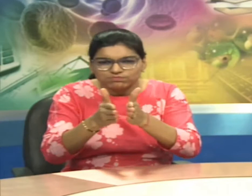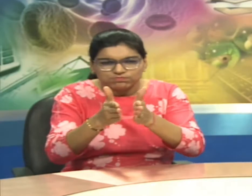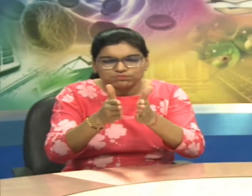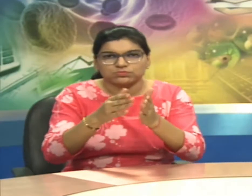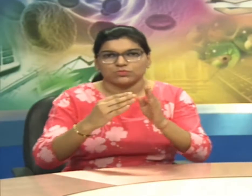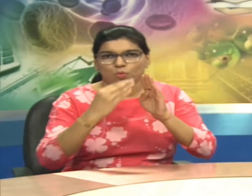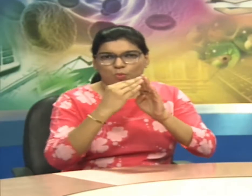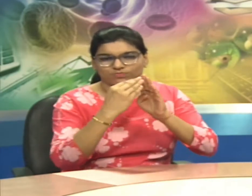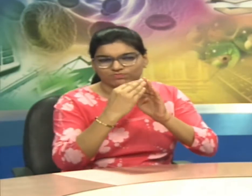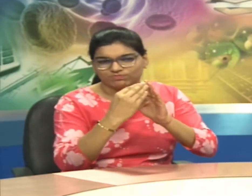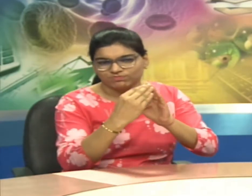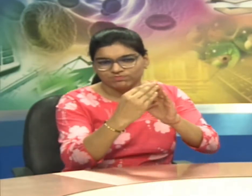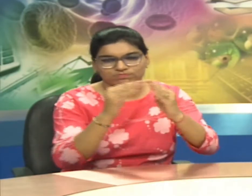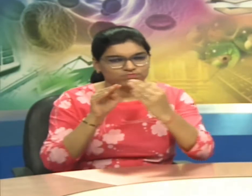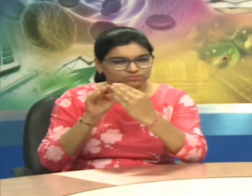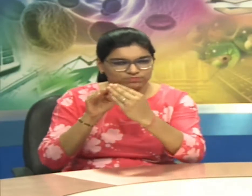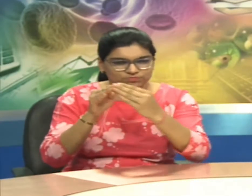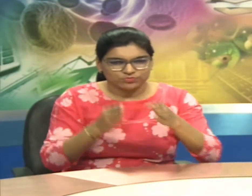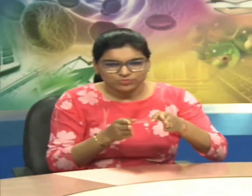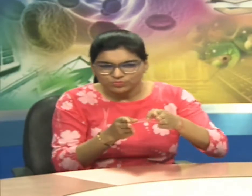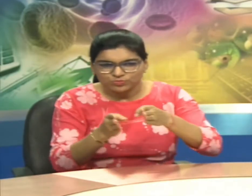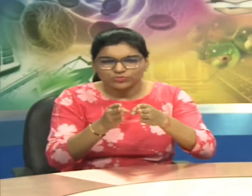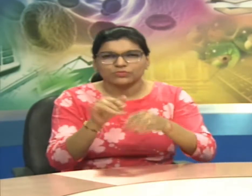Small way in between